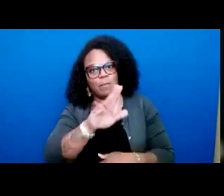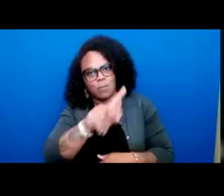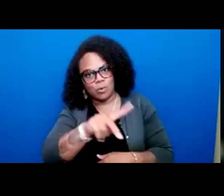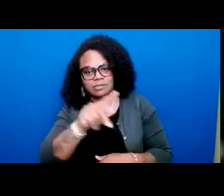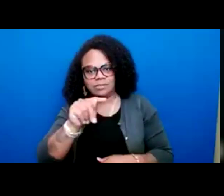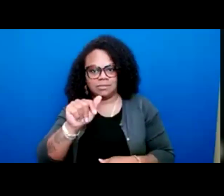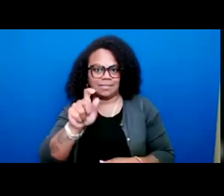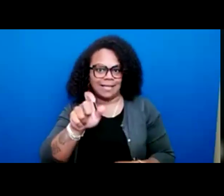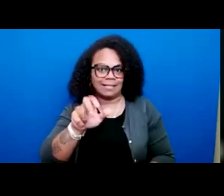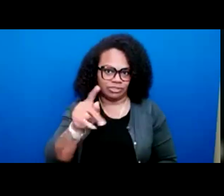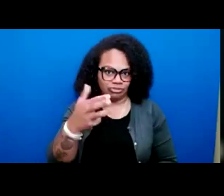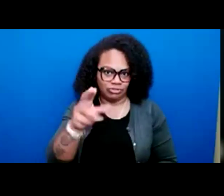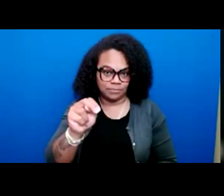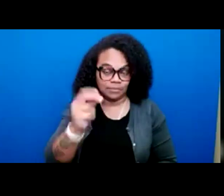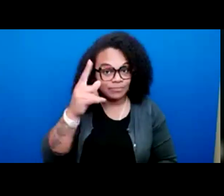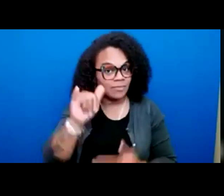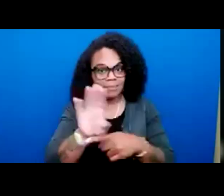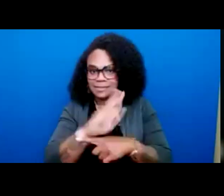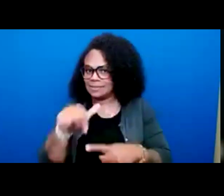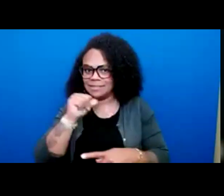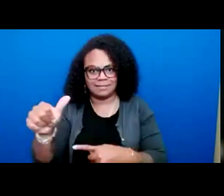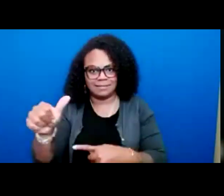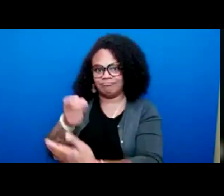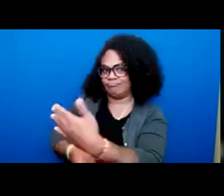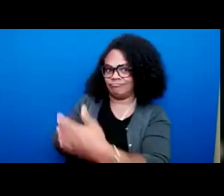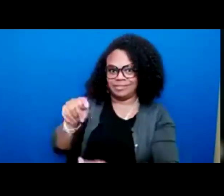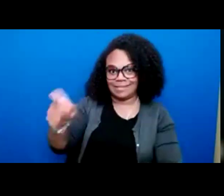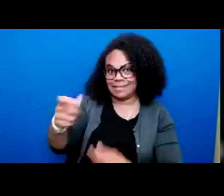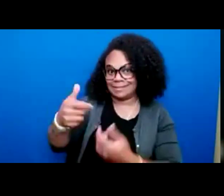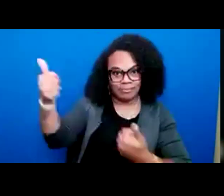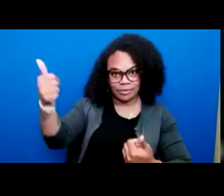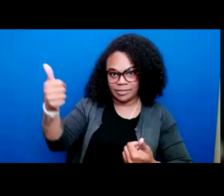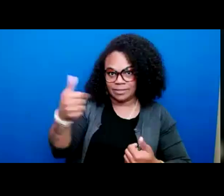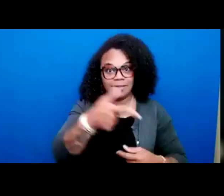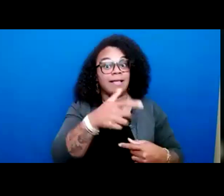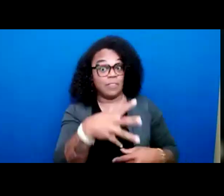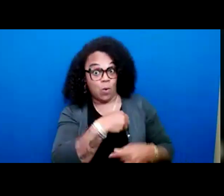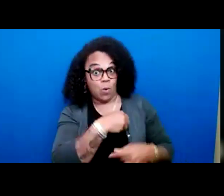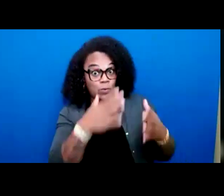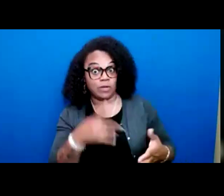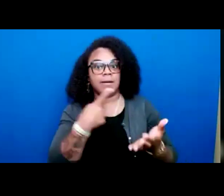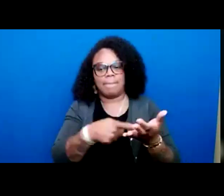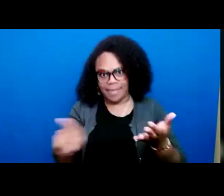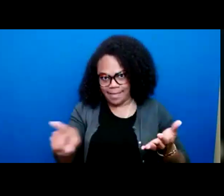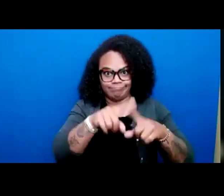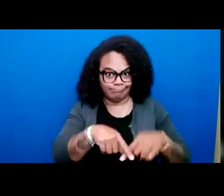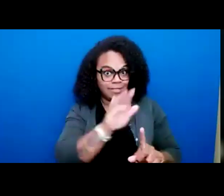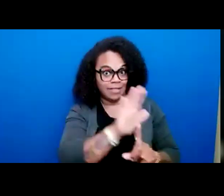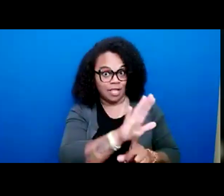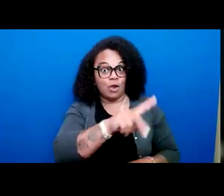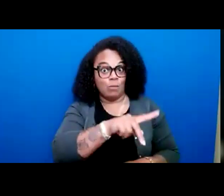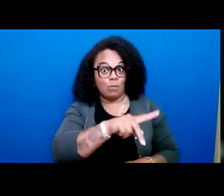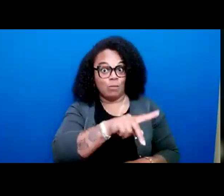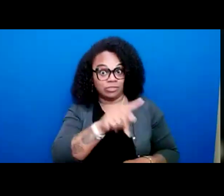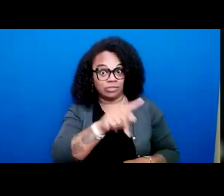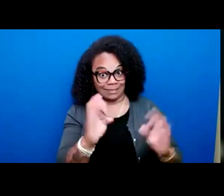not taxed separately. The owner pays both the income tax based on their personal tax bracket and then